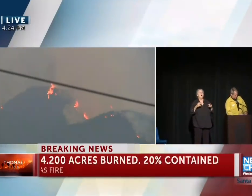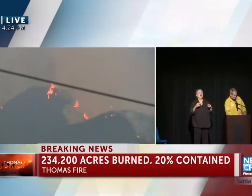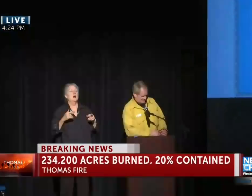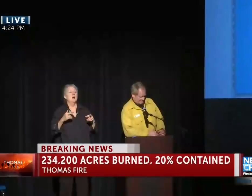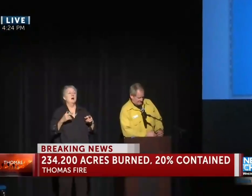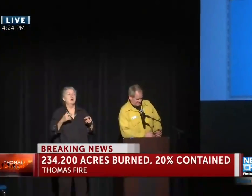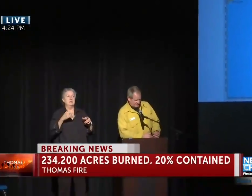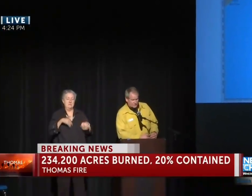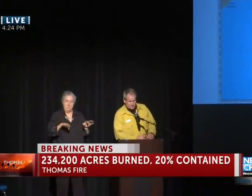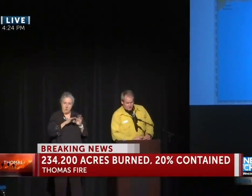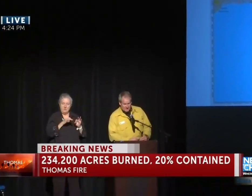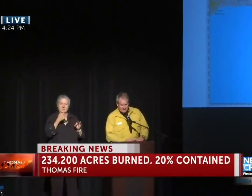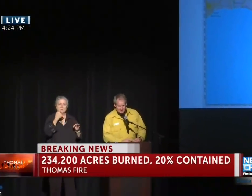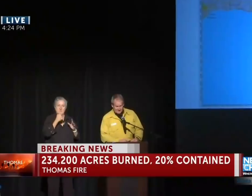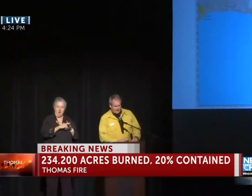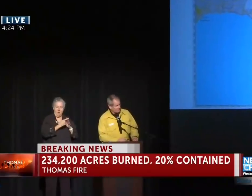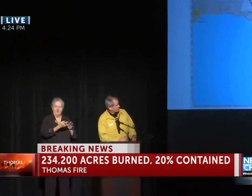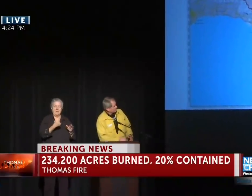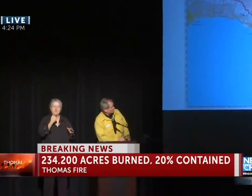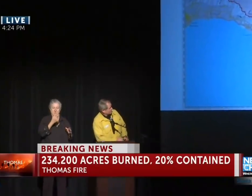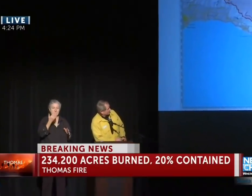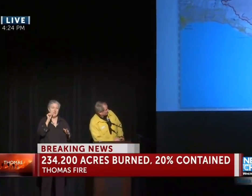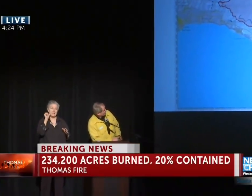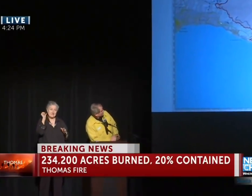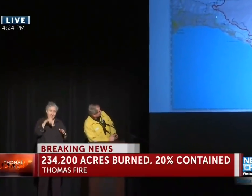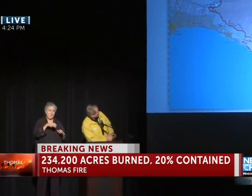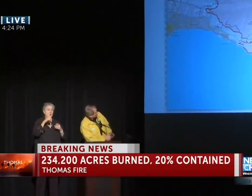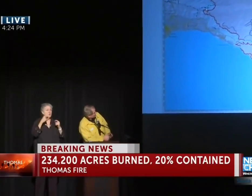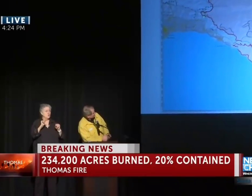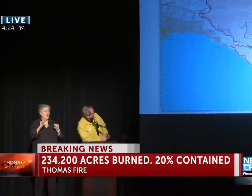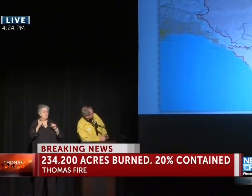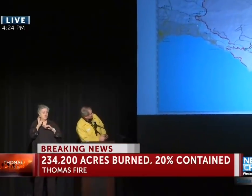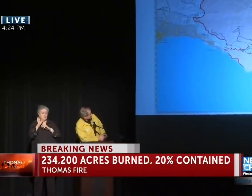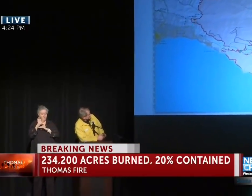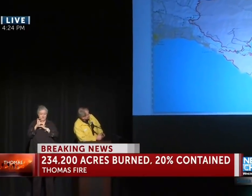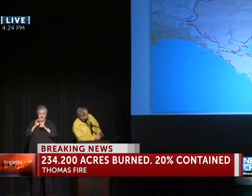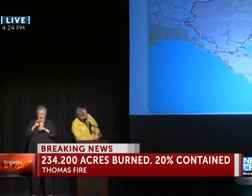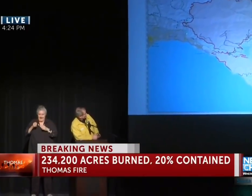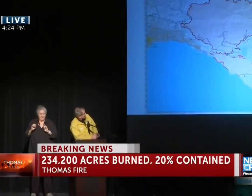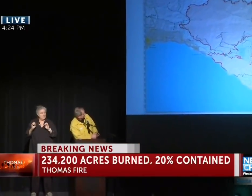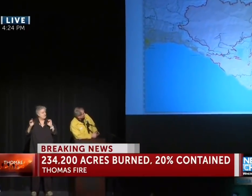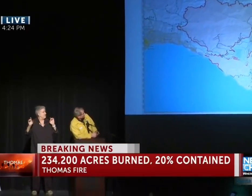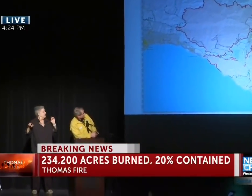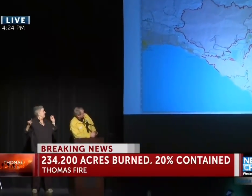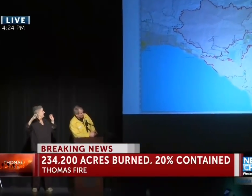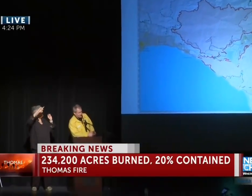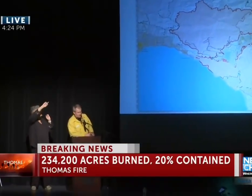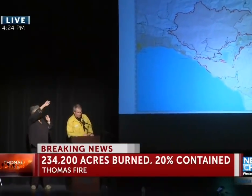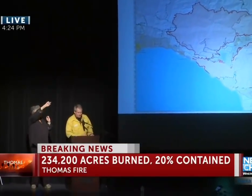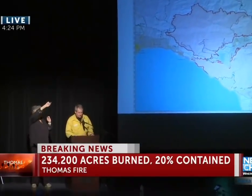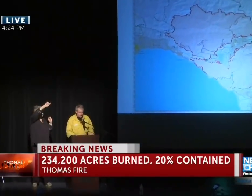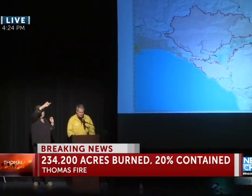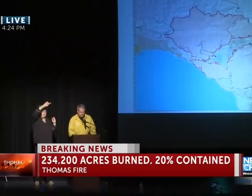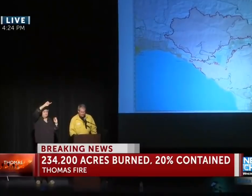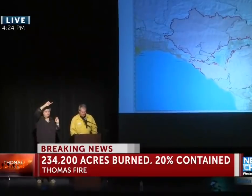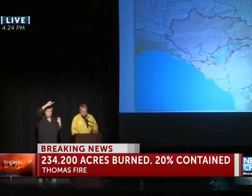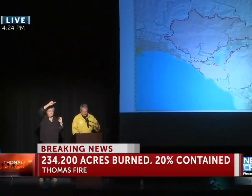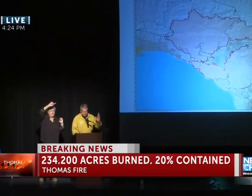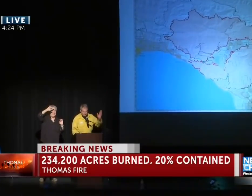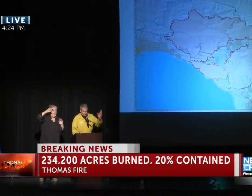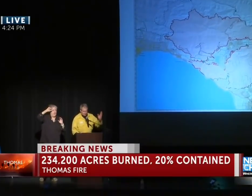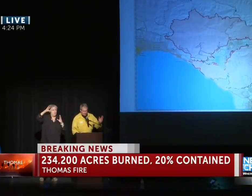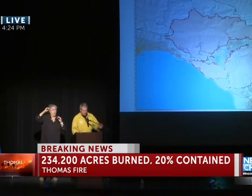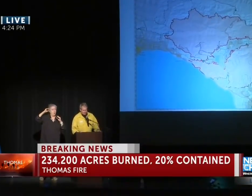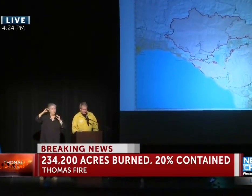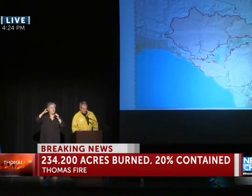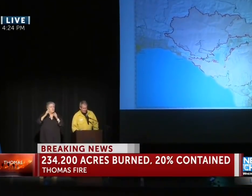start with, I told you last night we were trying to force our efforts right in this area and hold the fire